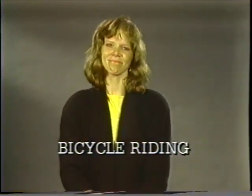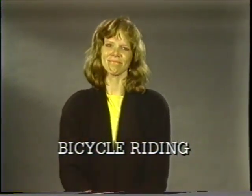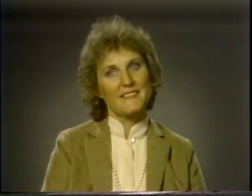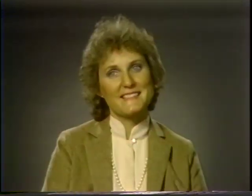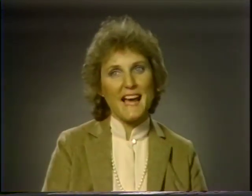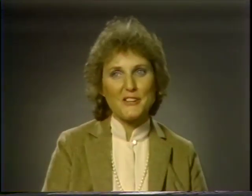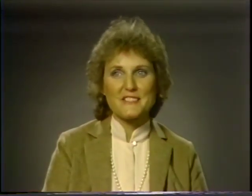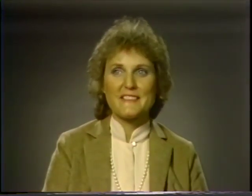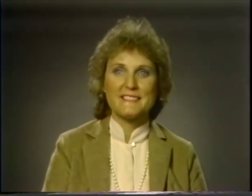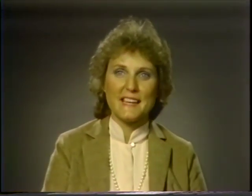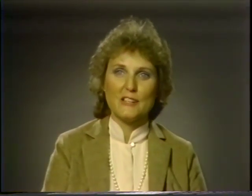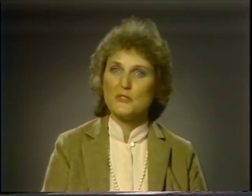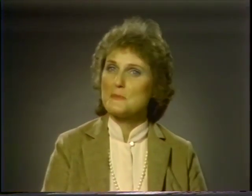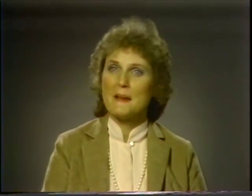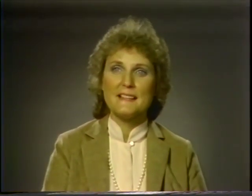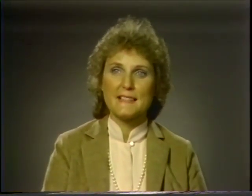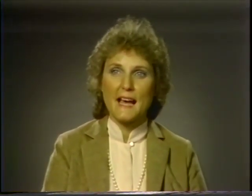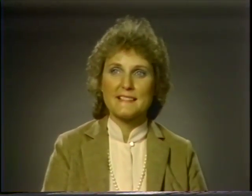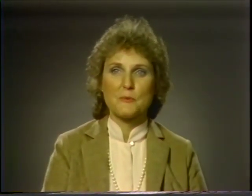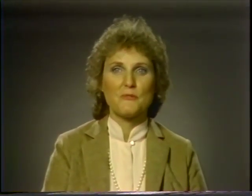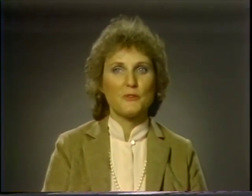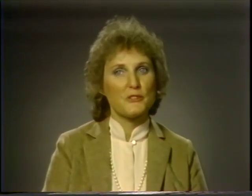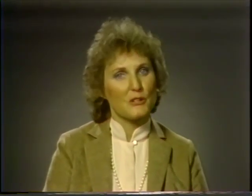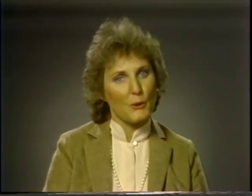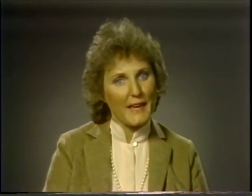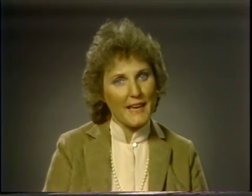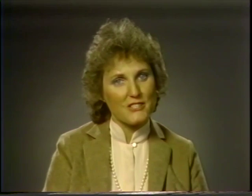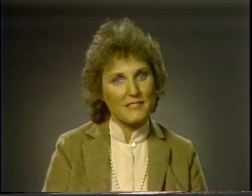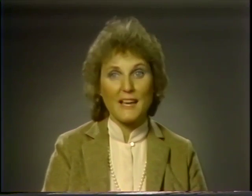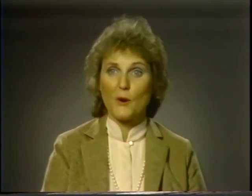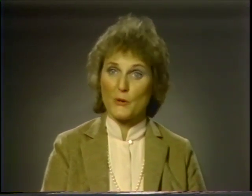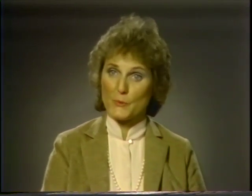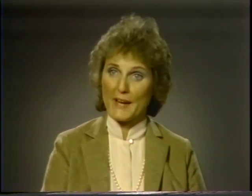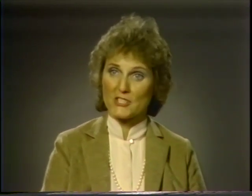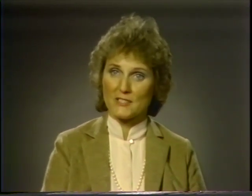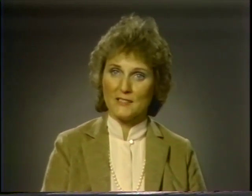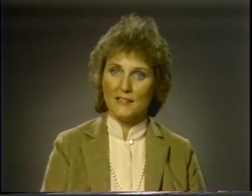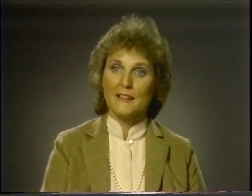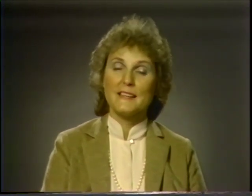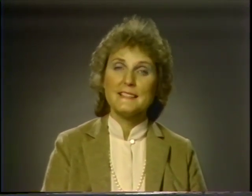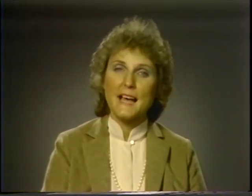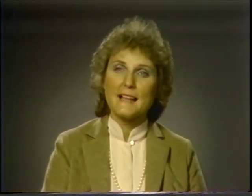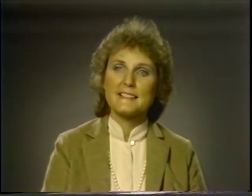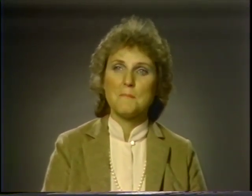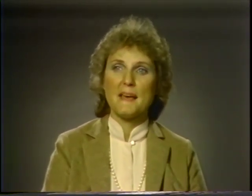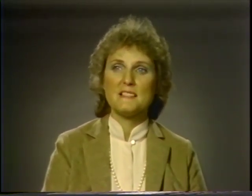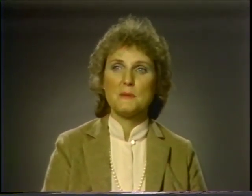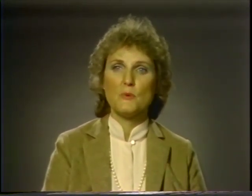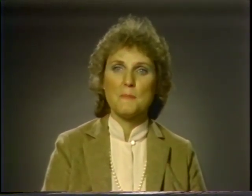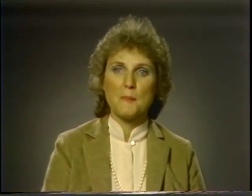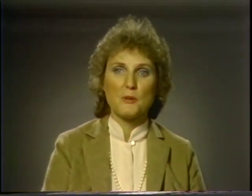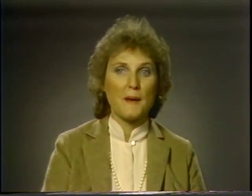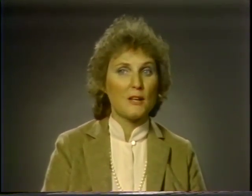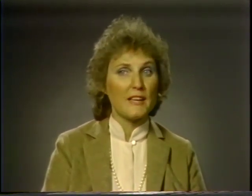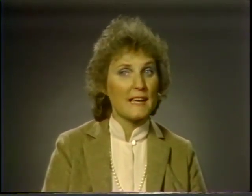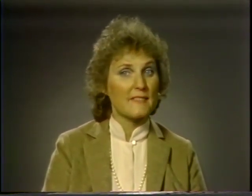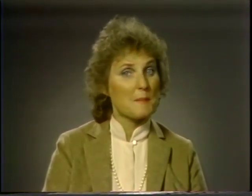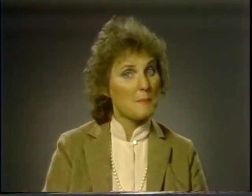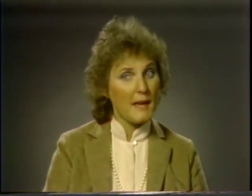The signers in the scene used many signs that referred to location or direction. These signs can best be remembered by looking at them in